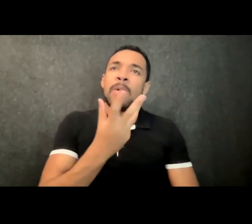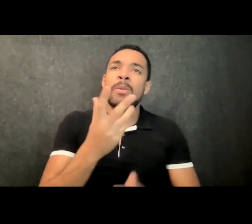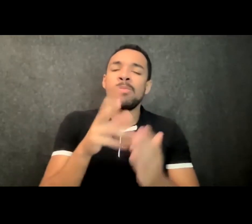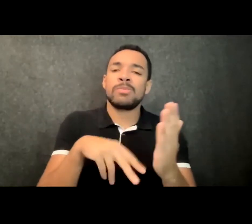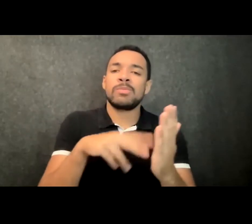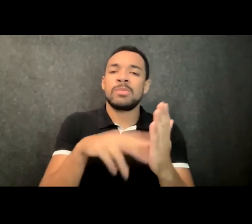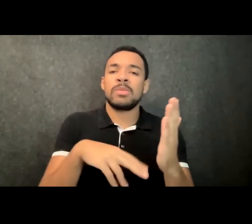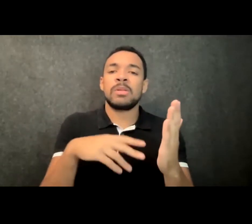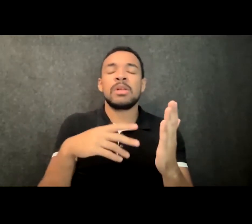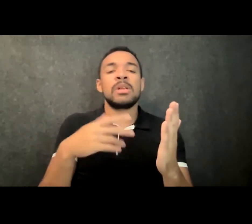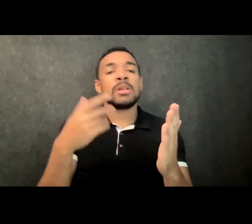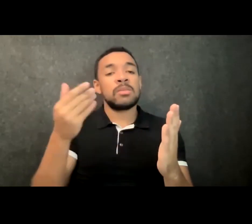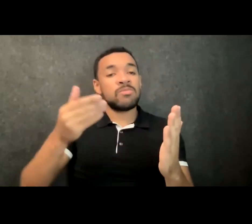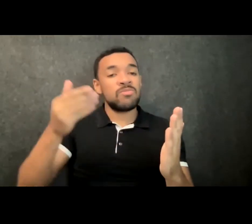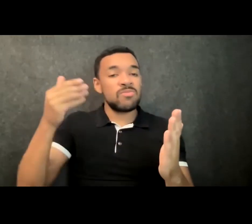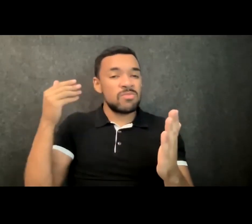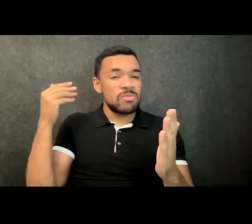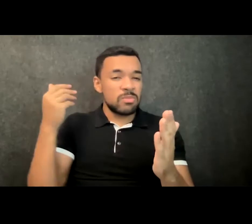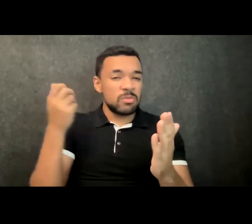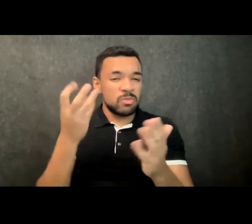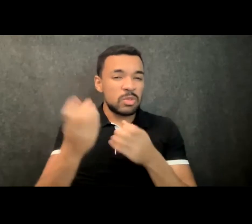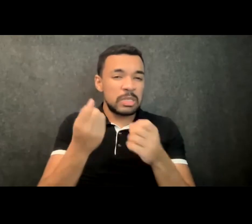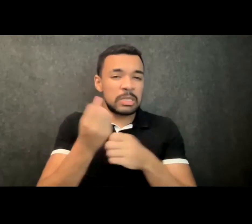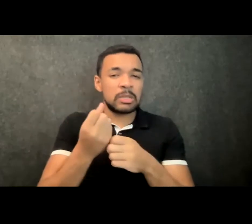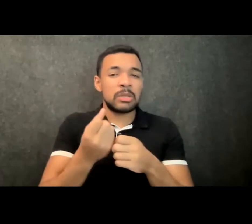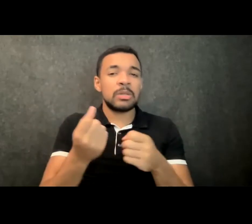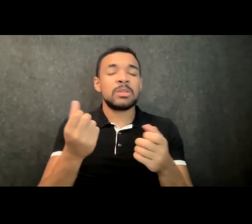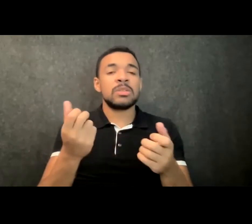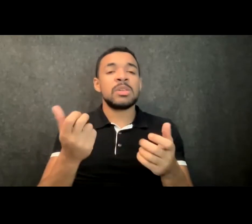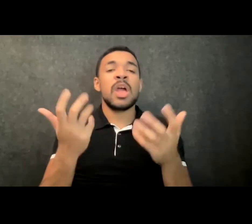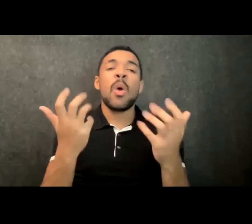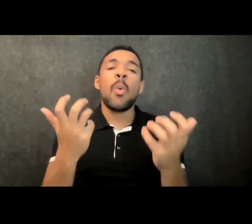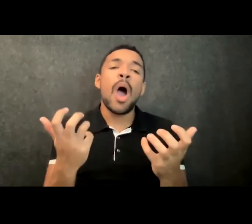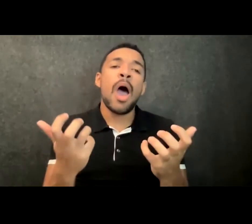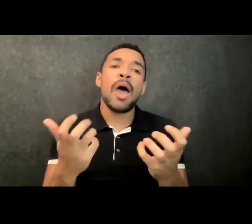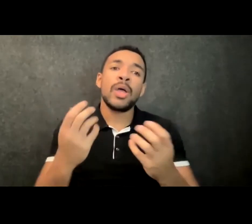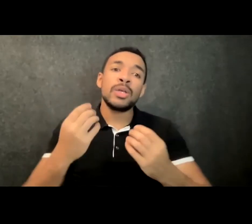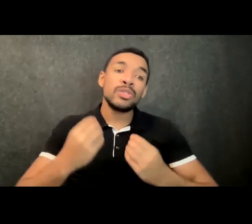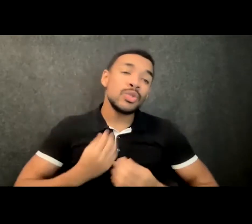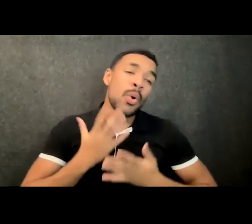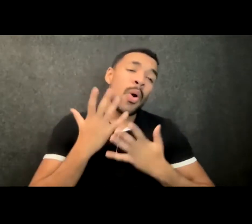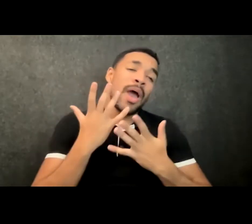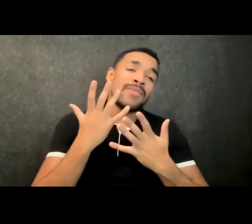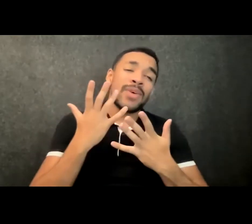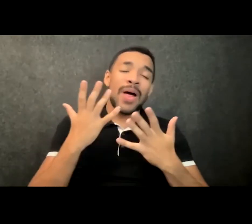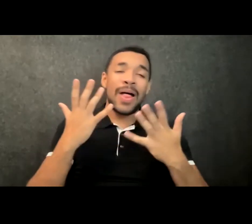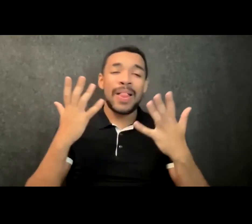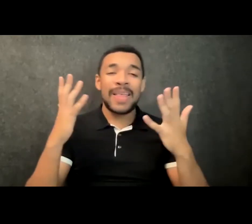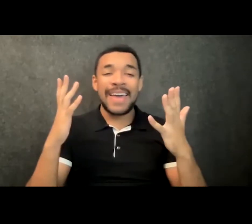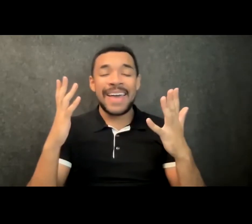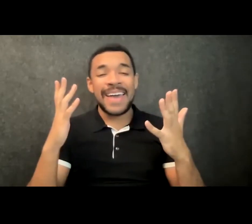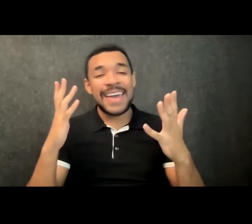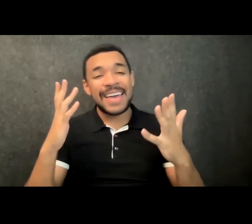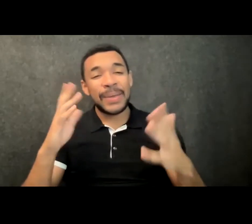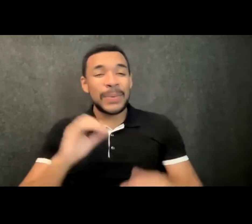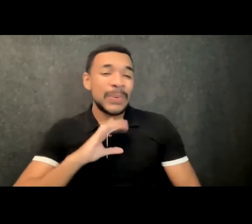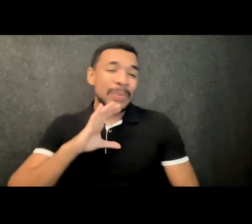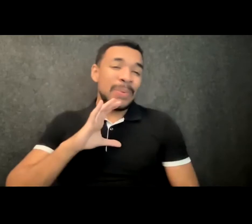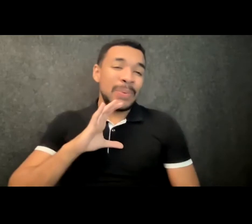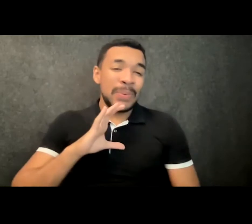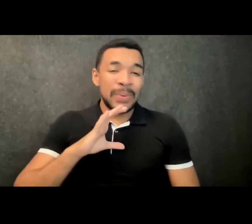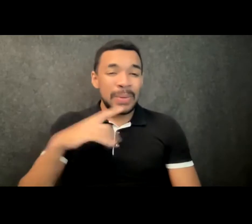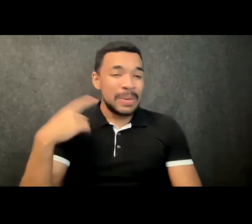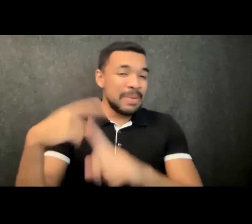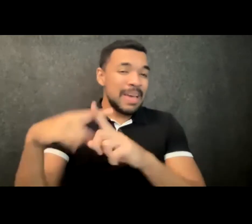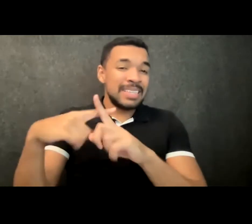of years, there've been a lot of calls for joyful work and abundance and that sort of thing. But I